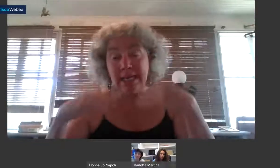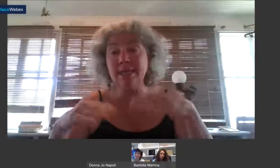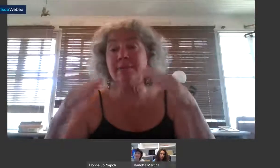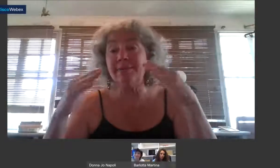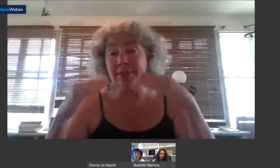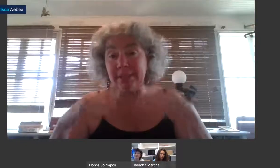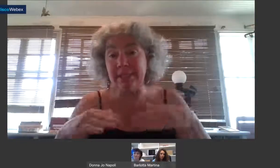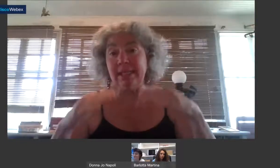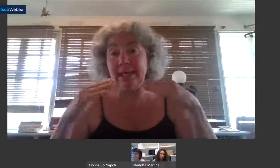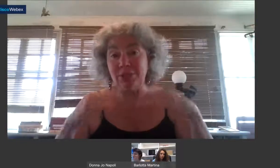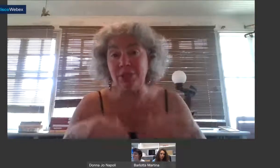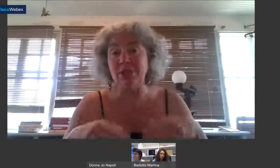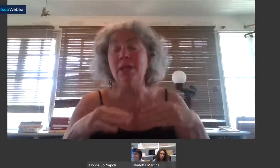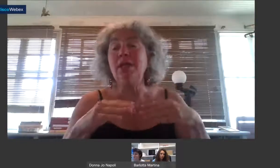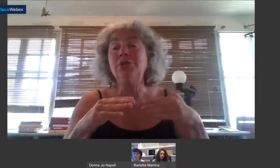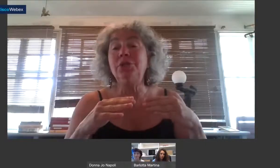ease of articulation to,